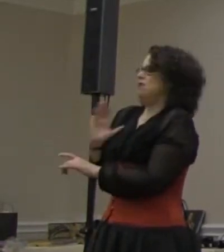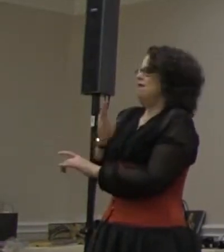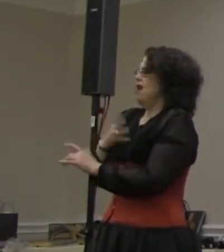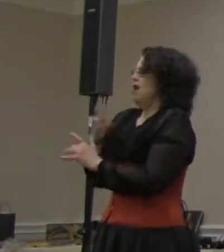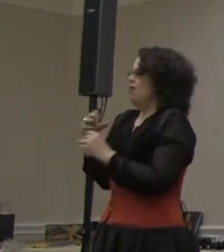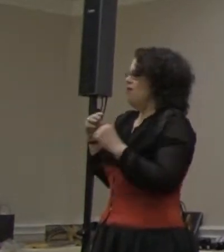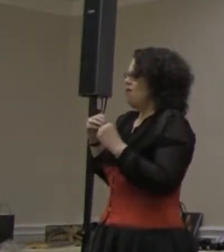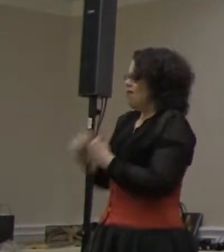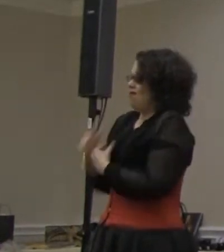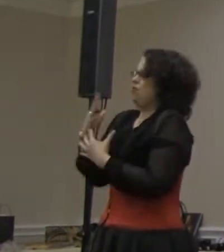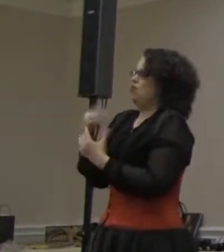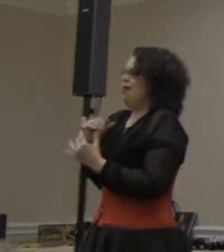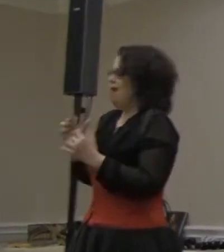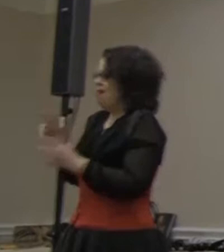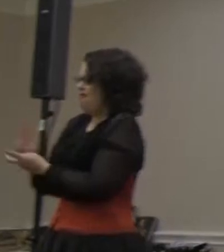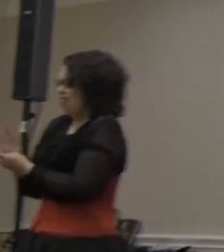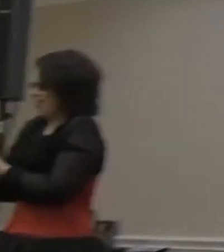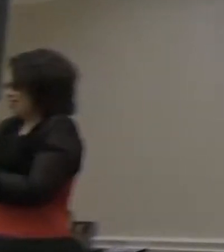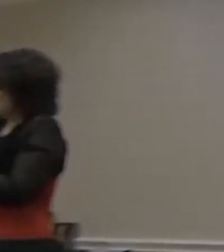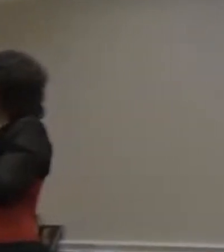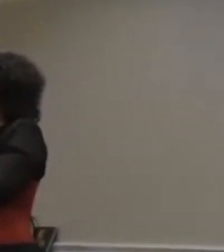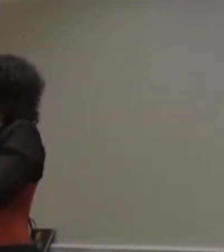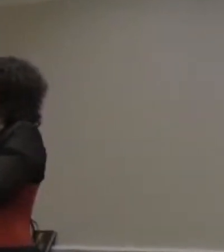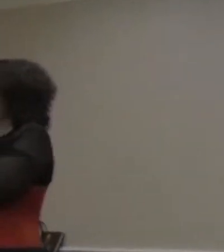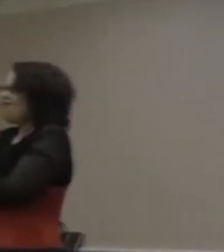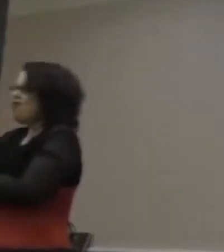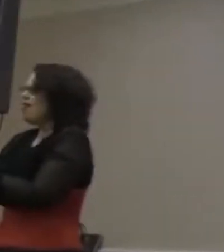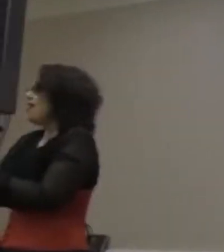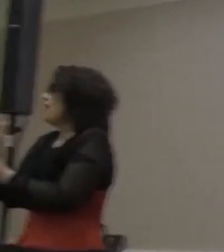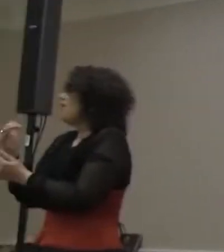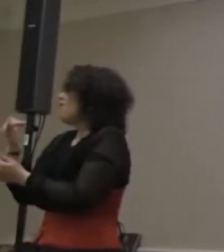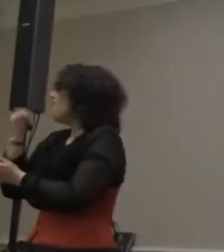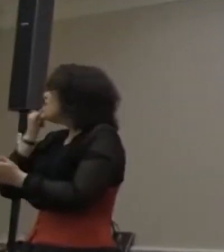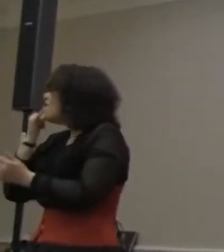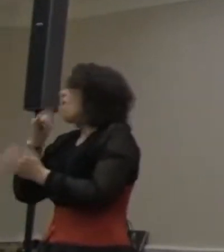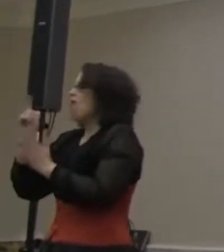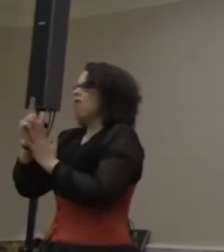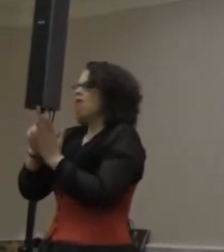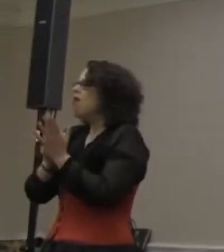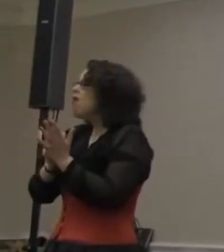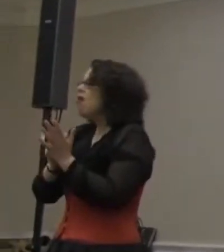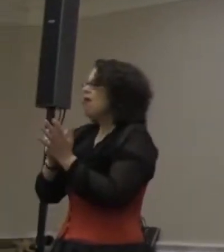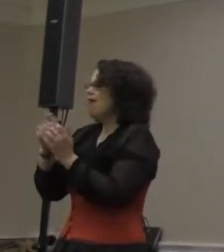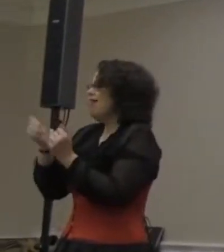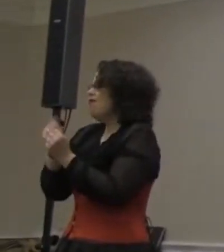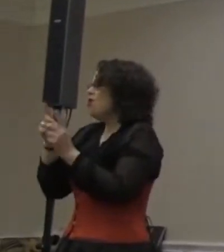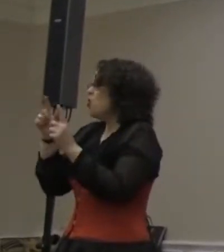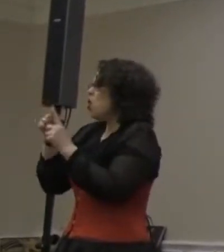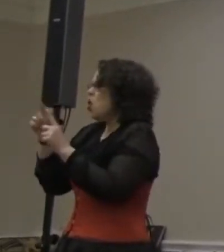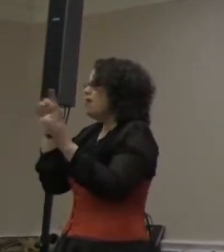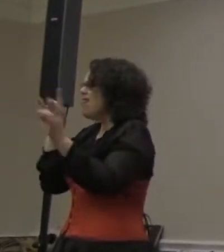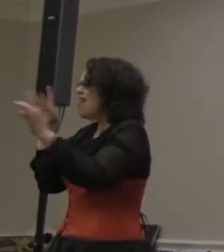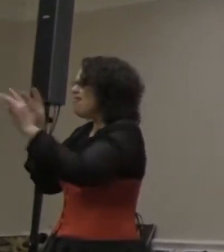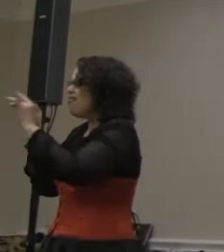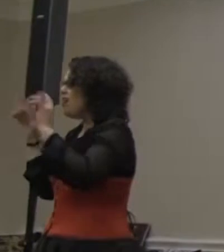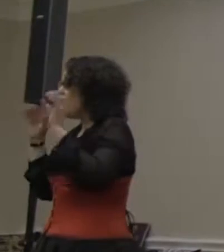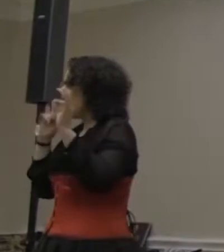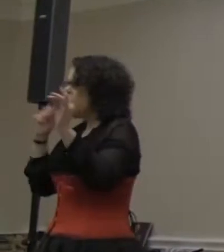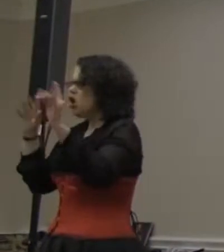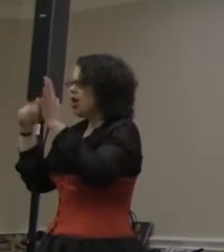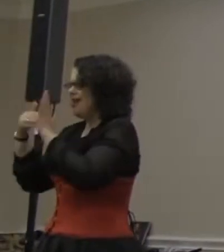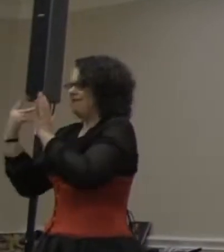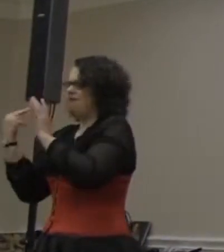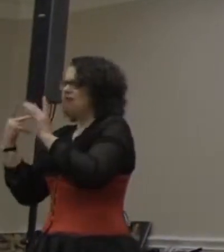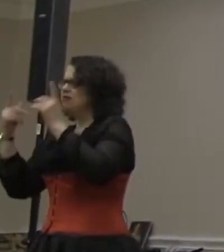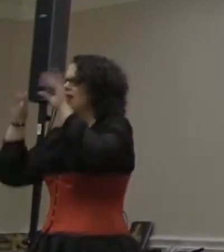to a grinding halt every backwards law and every word of hate ever uttered